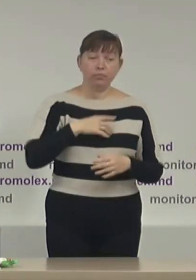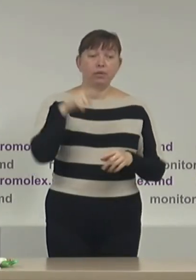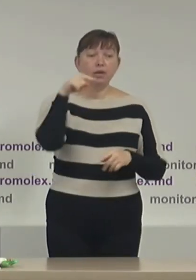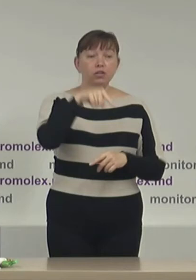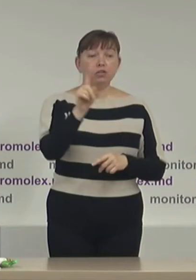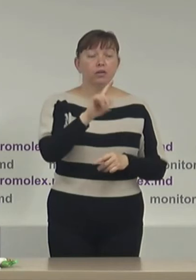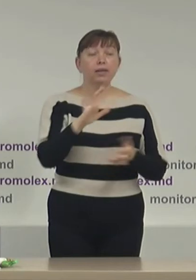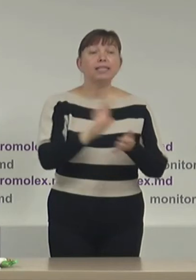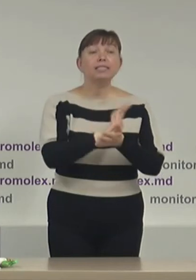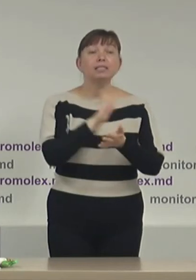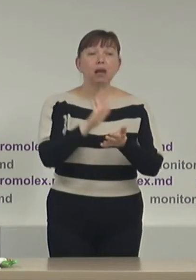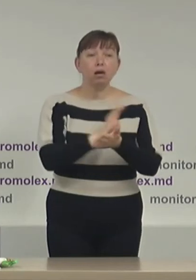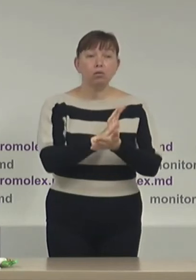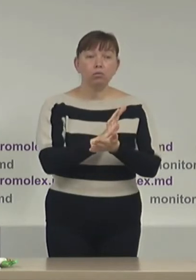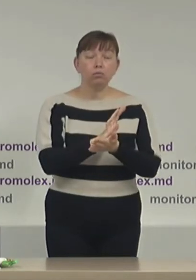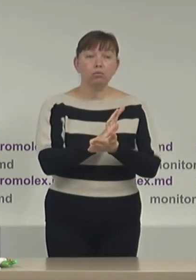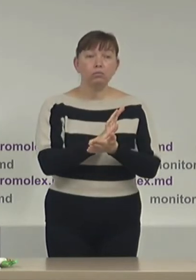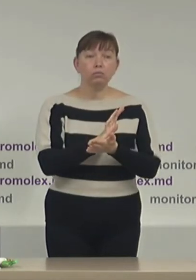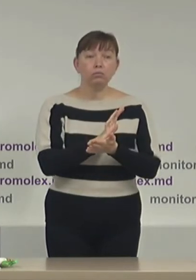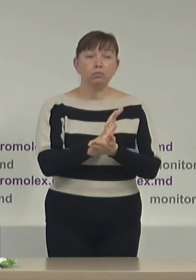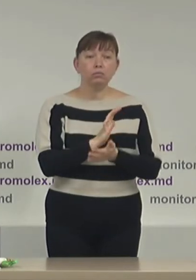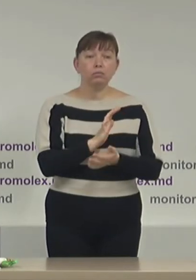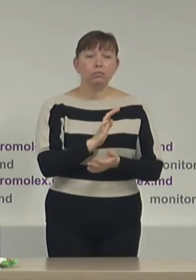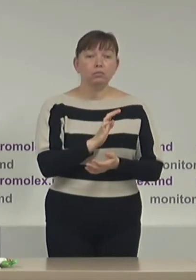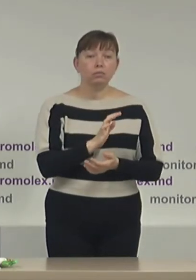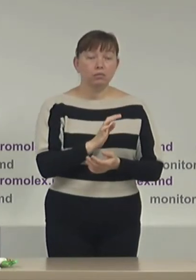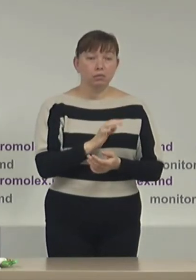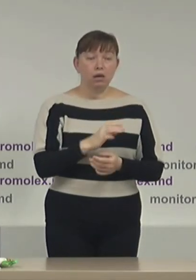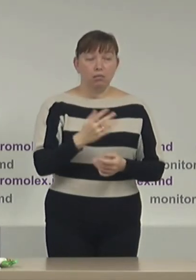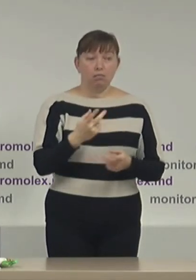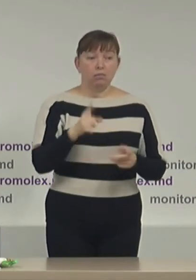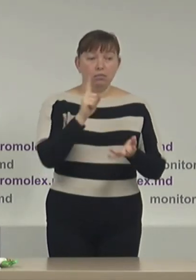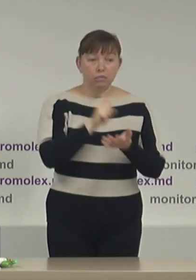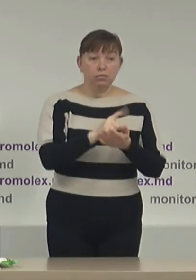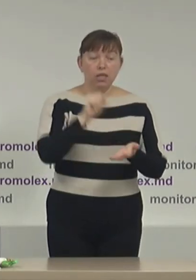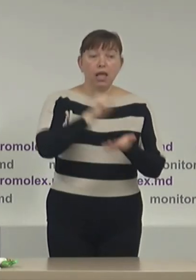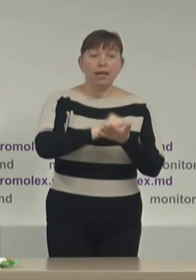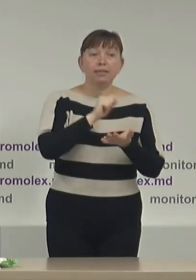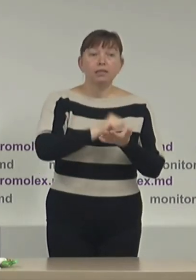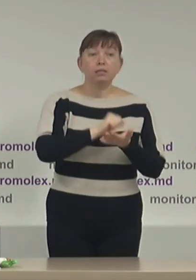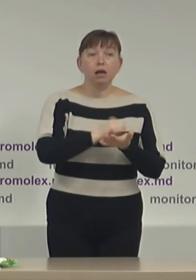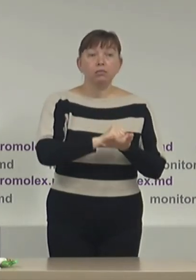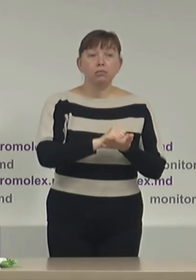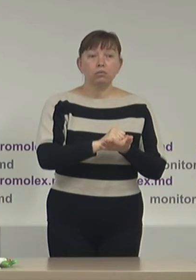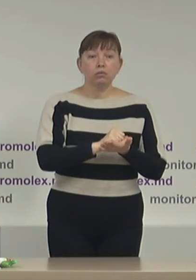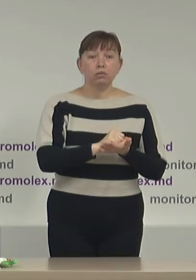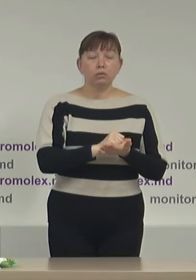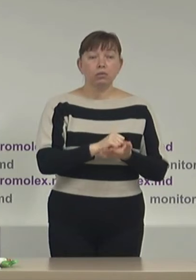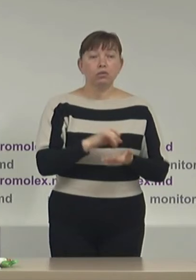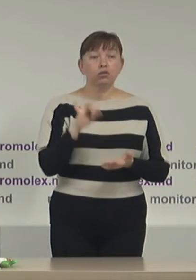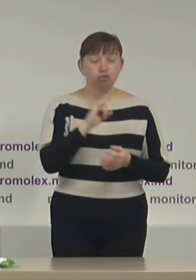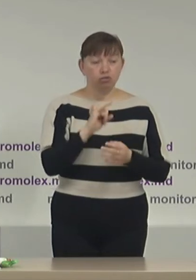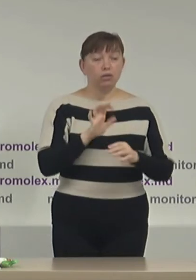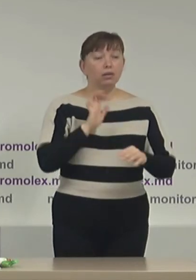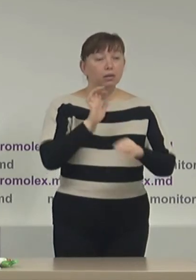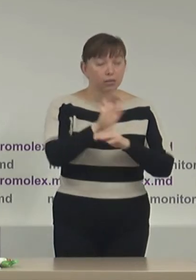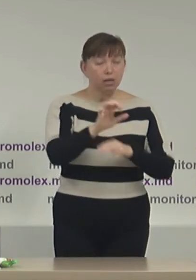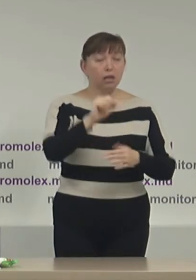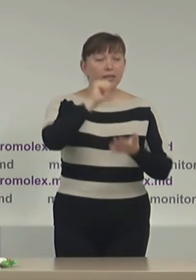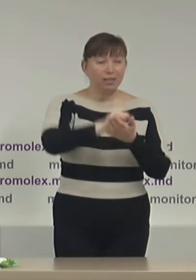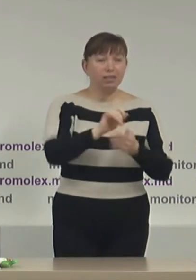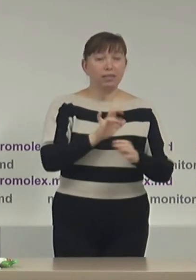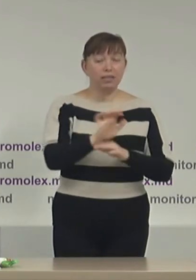But there are some issues that are worrisome. The first, the reportedly